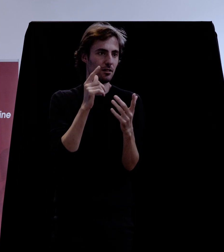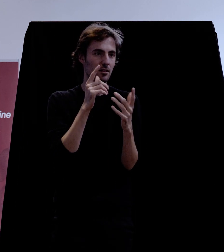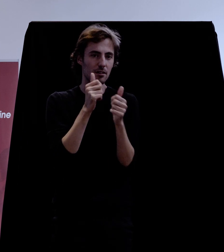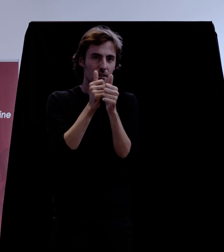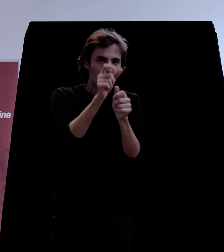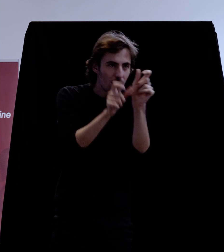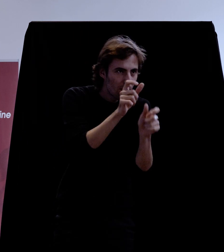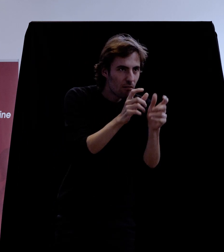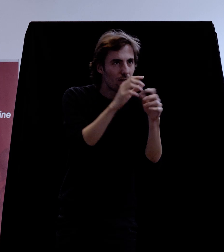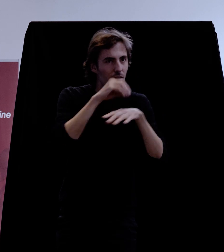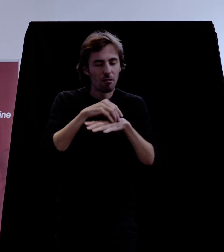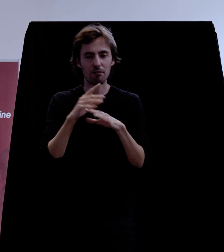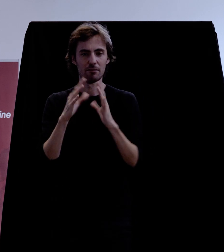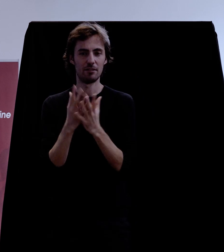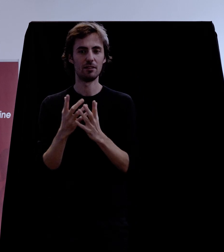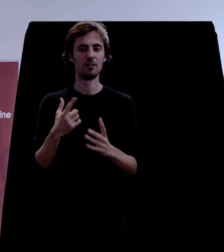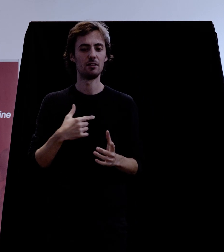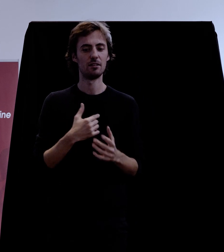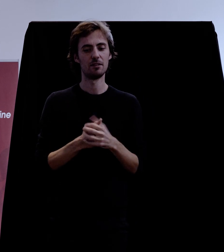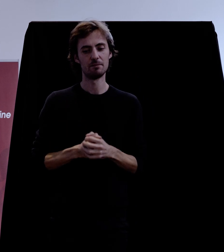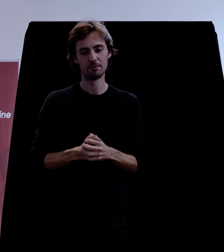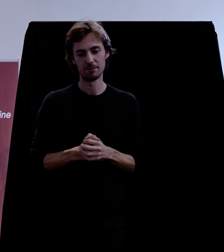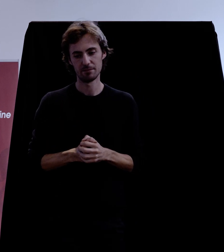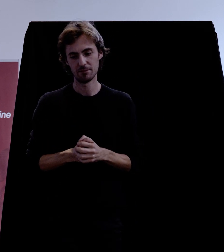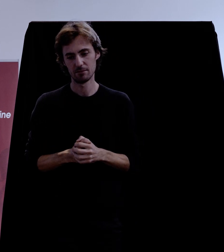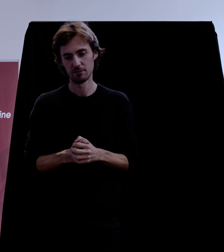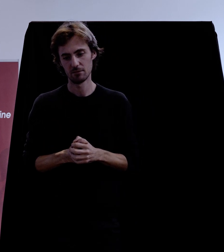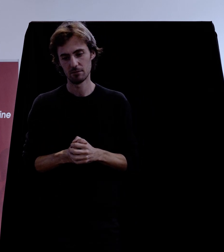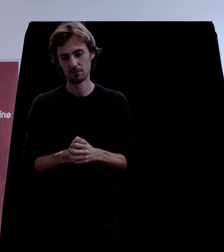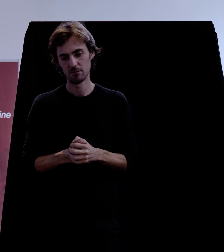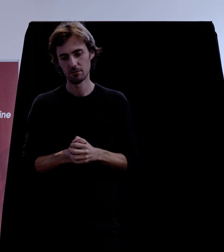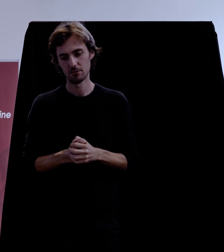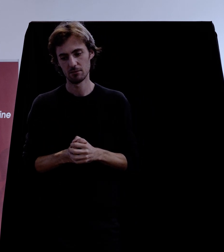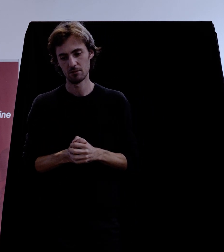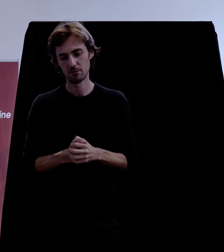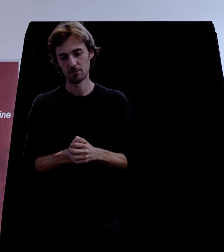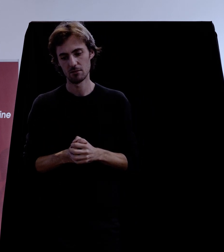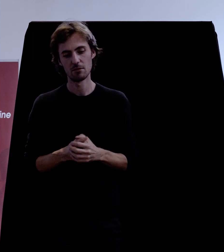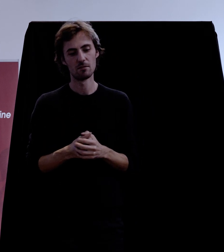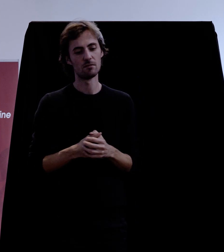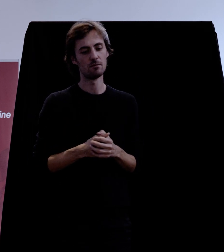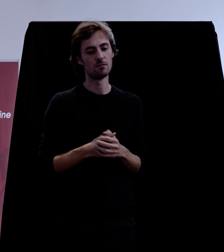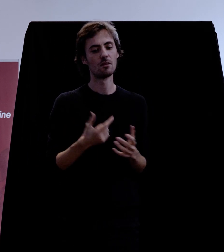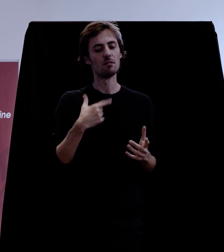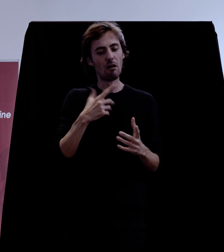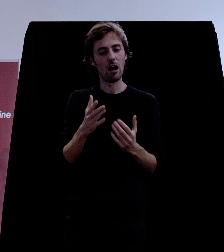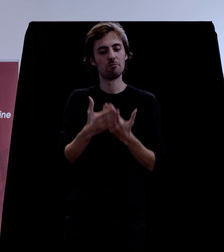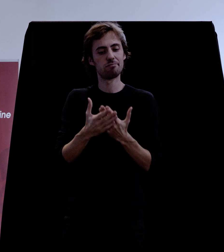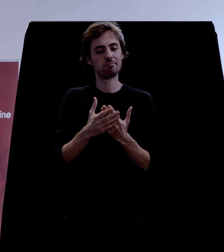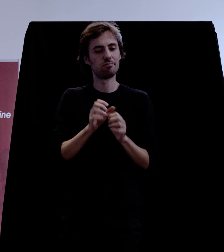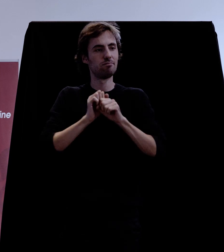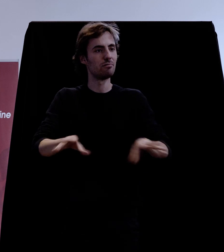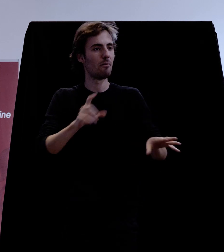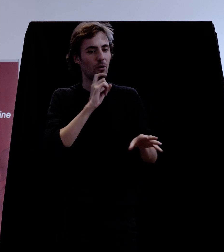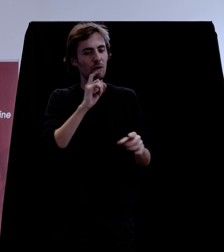research study, which is not published yet, maybe one day, but on fatigue, identified a large amount of fatigue in our kids with